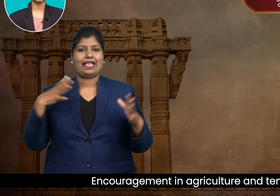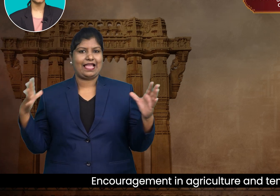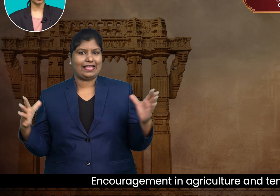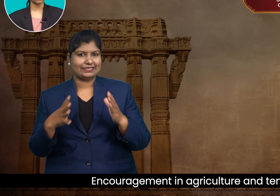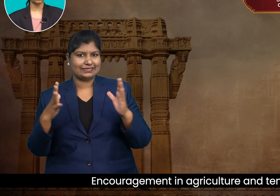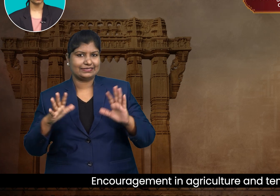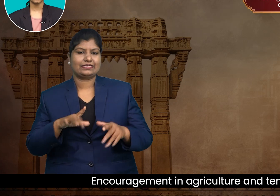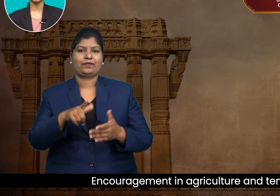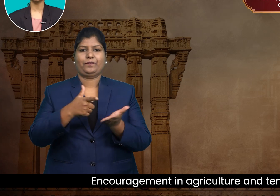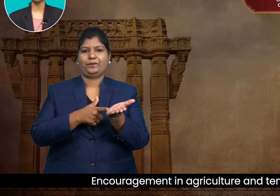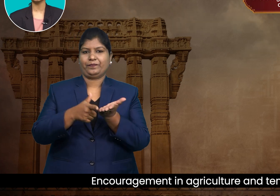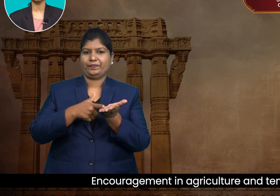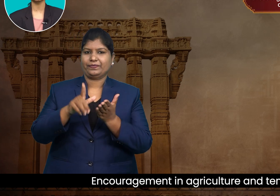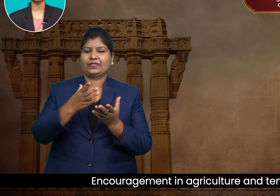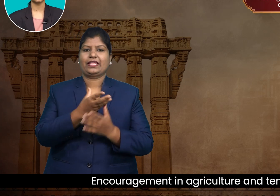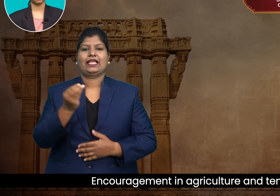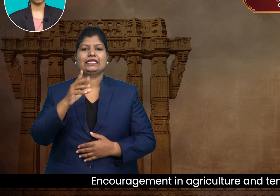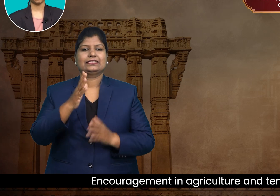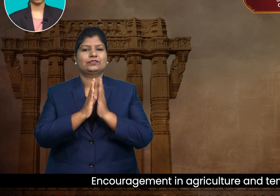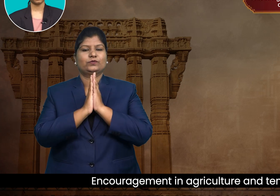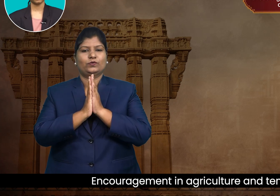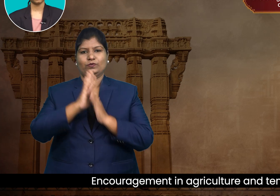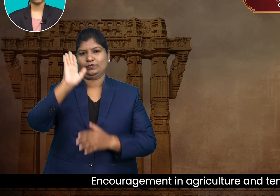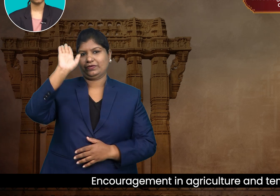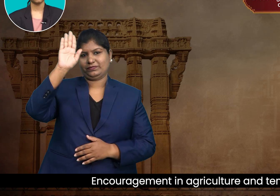Encouragement to agriculture and temples.